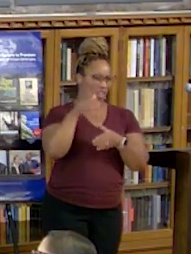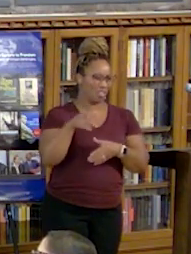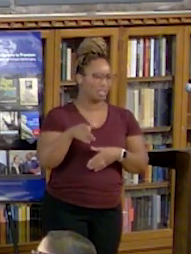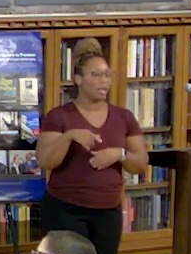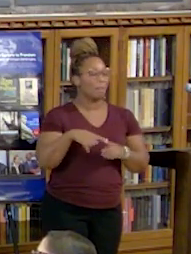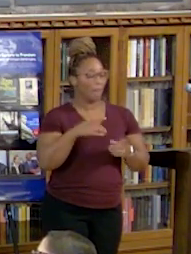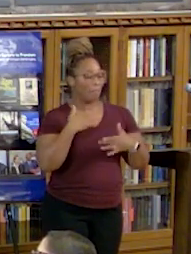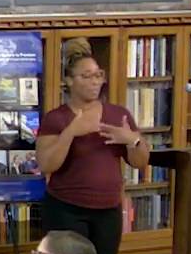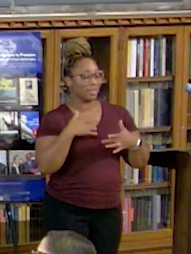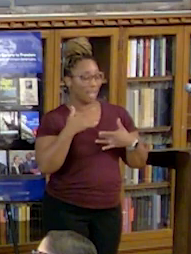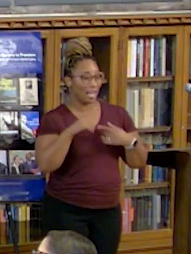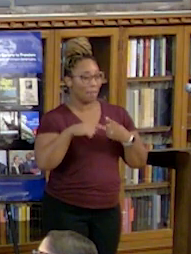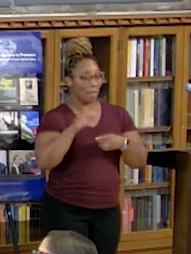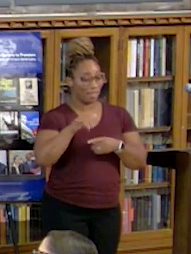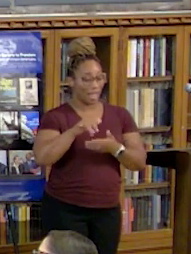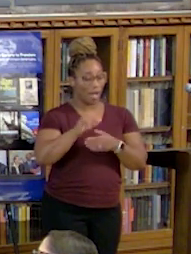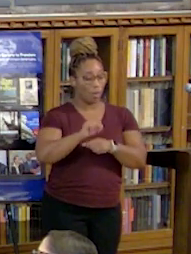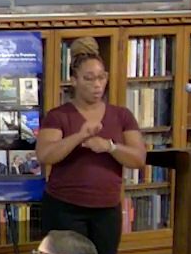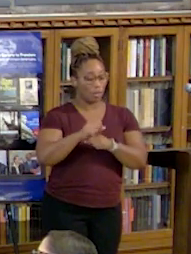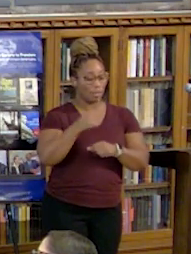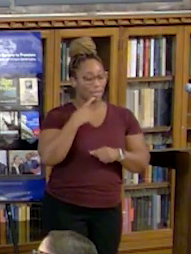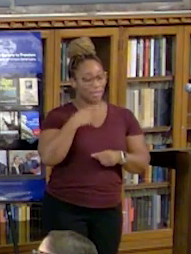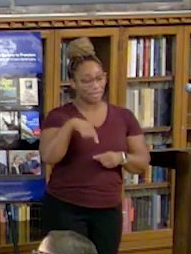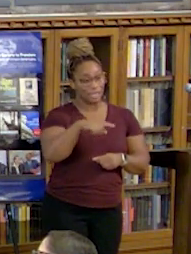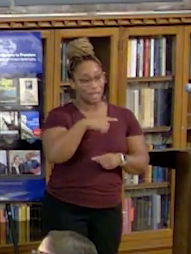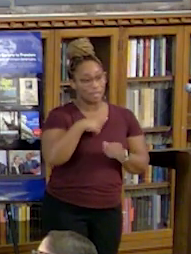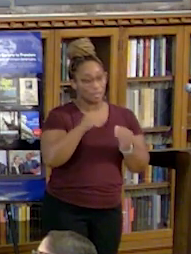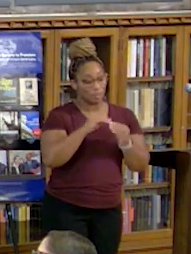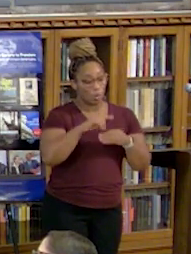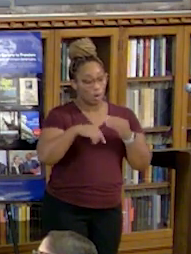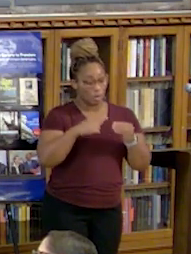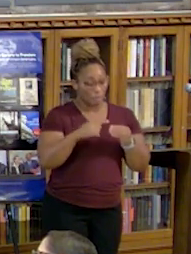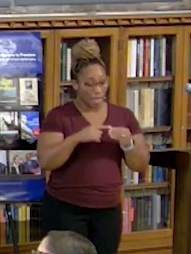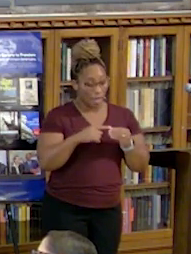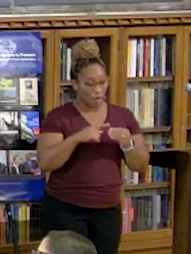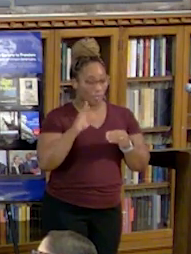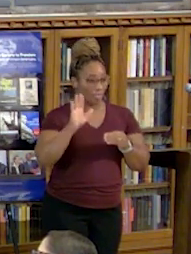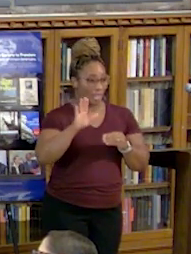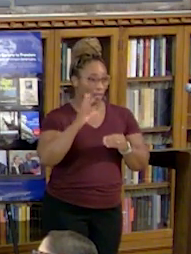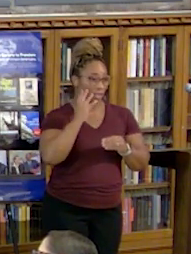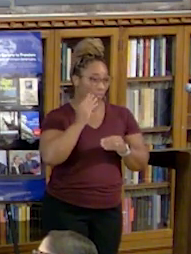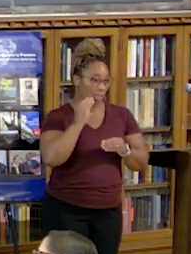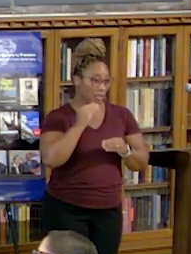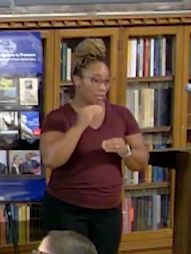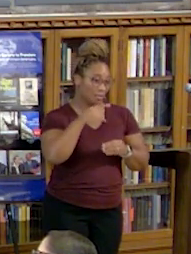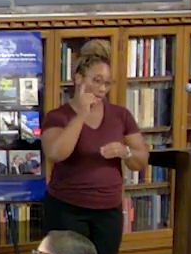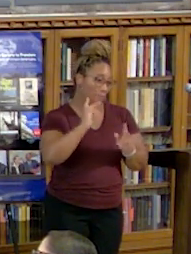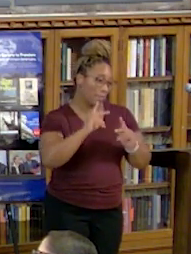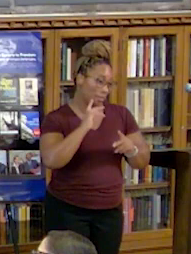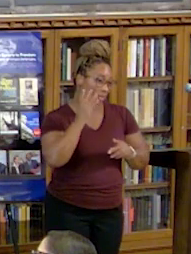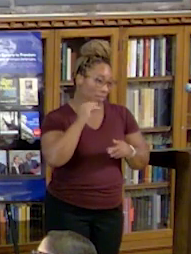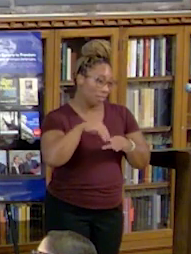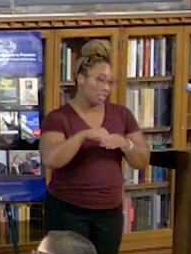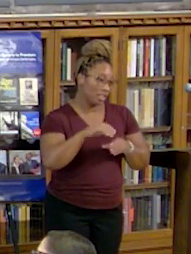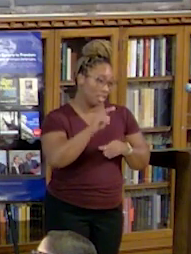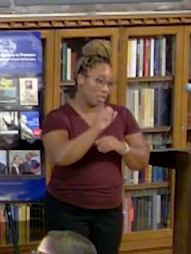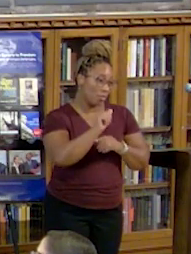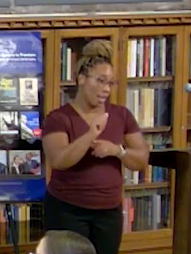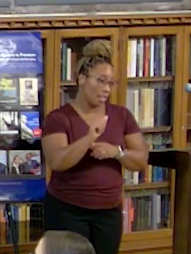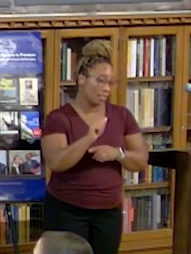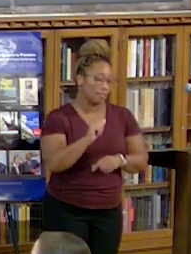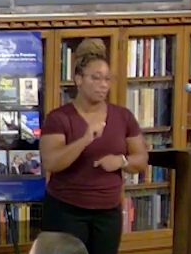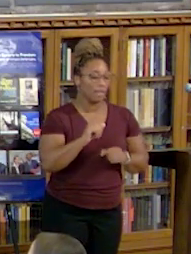um I'm excited about that work because it tells us more about the experience of black people in the United States and